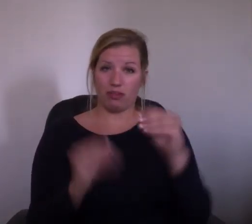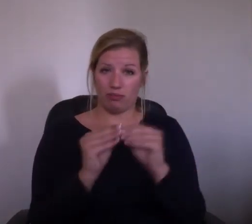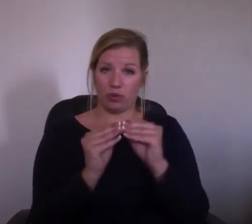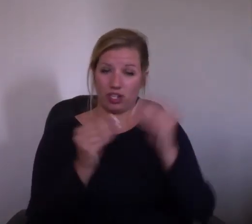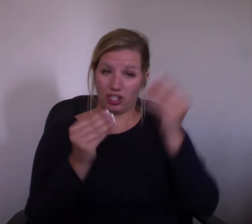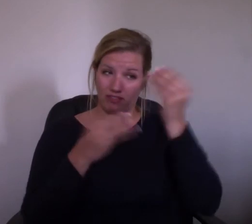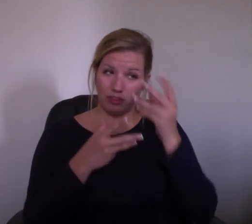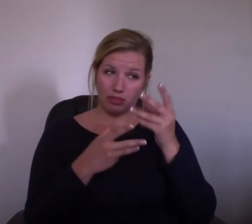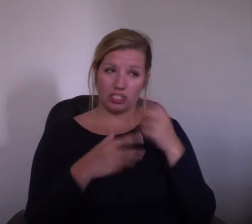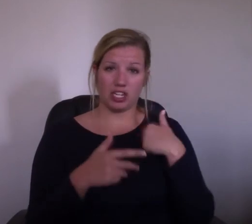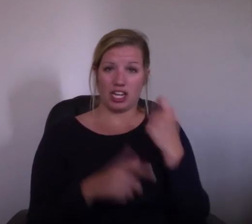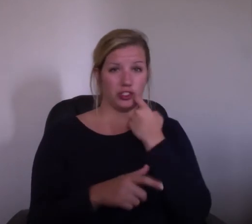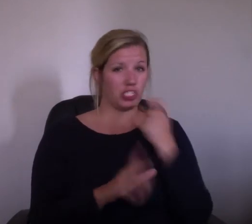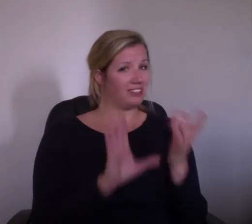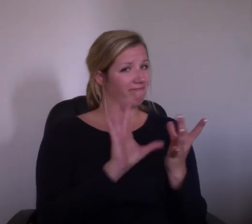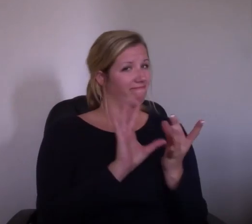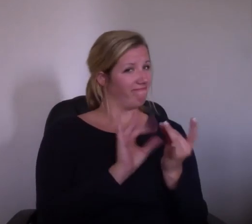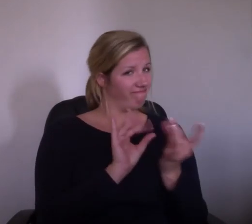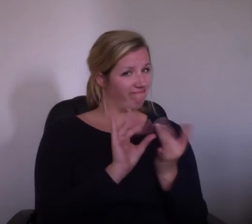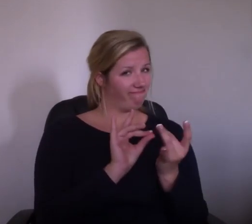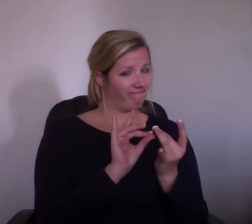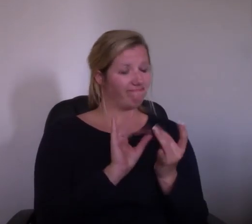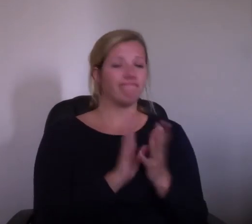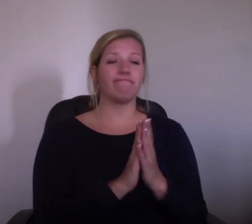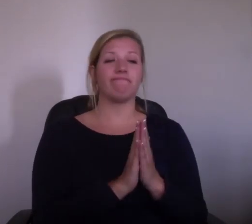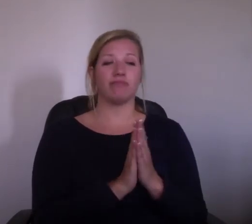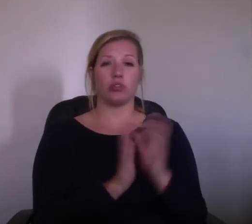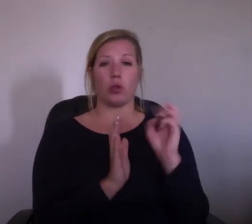websites that I just mentioned, or contact your local